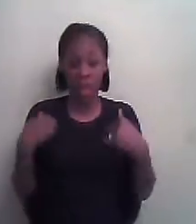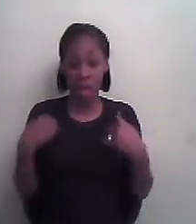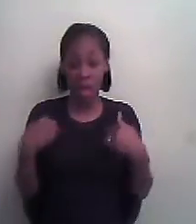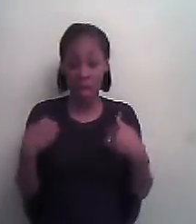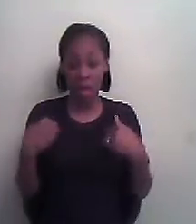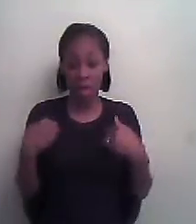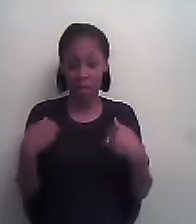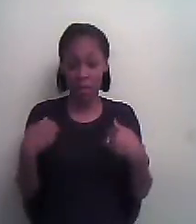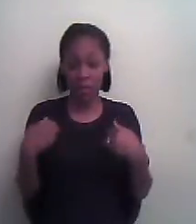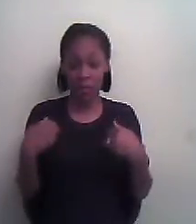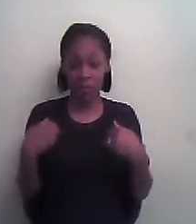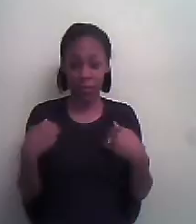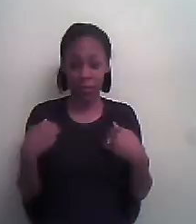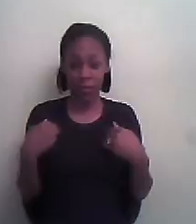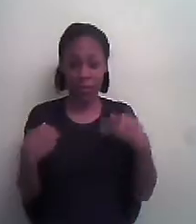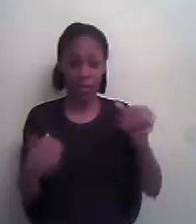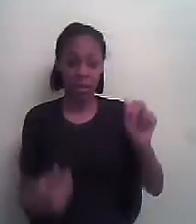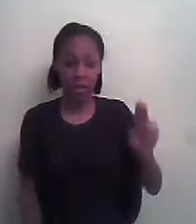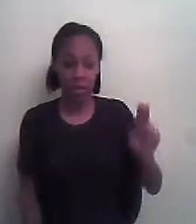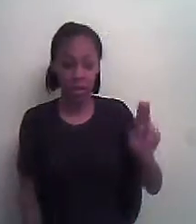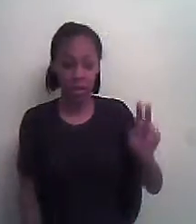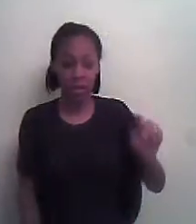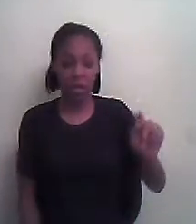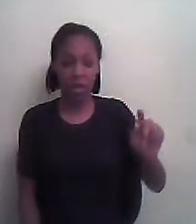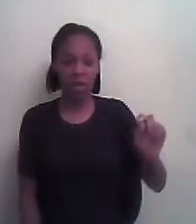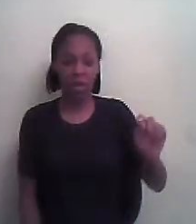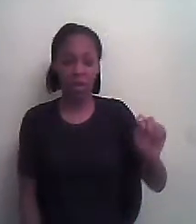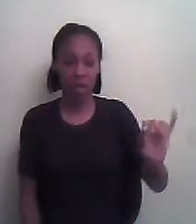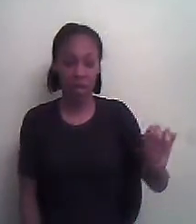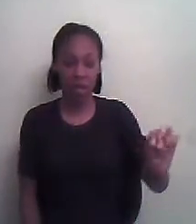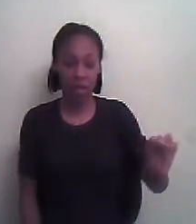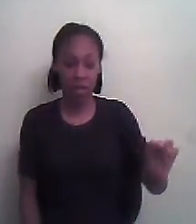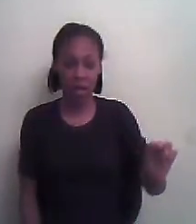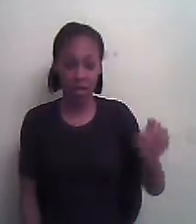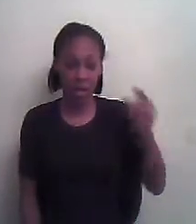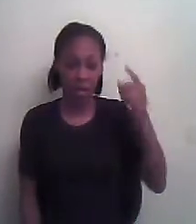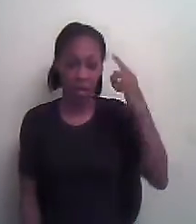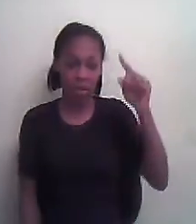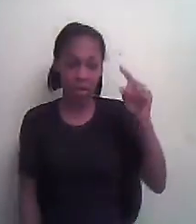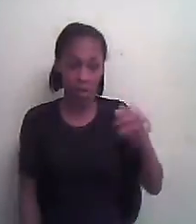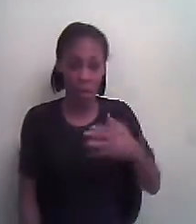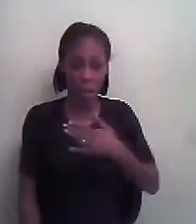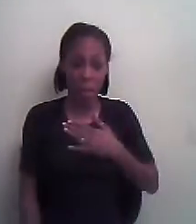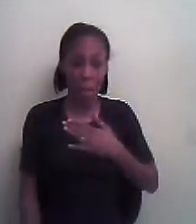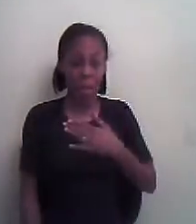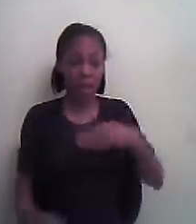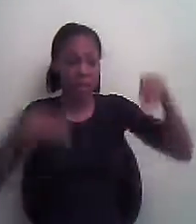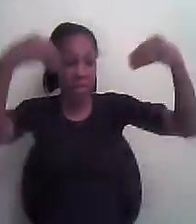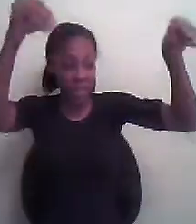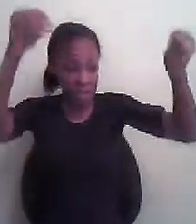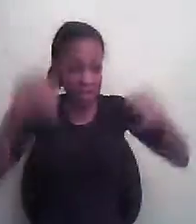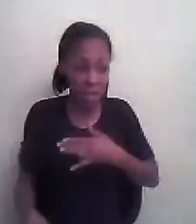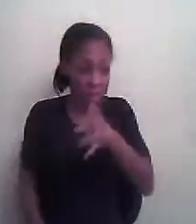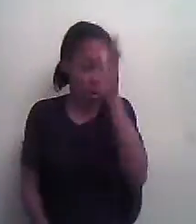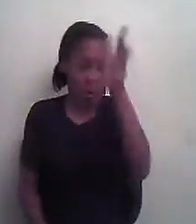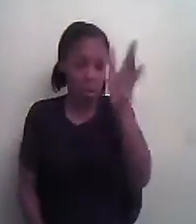There's many things I wish I would have been able to have, like the old Mugs bench, which was in fact a bench which